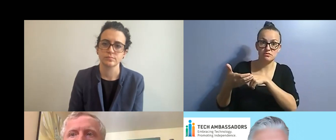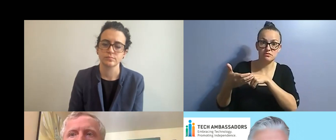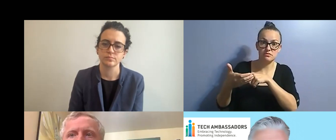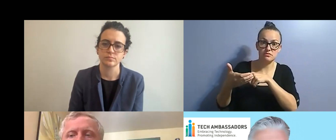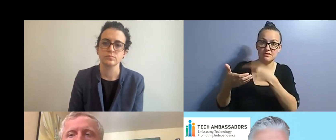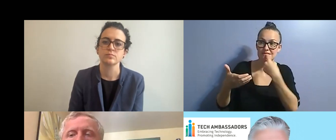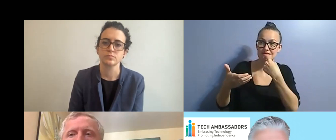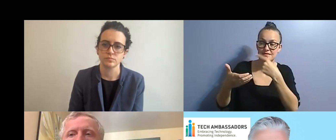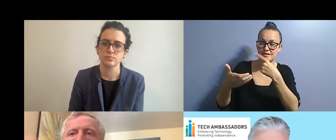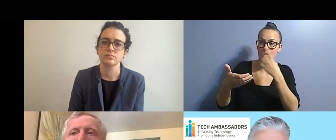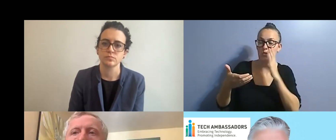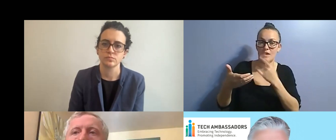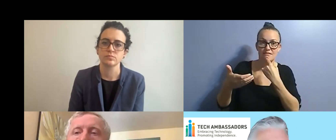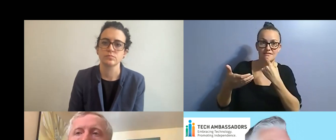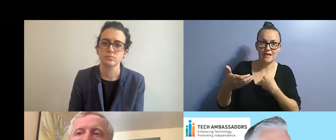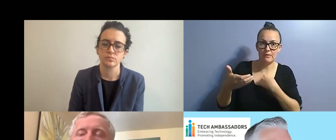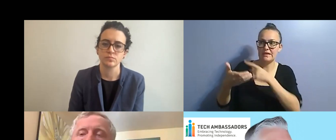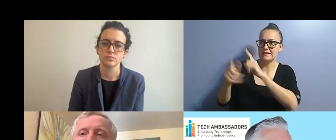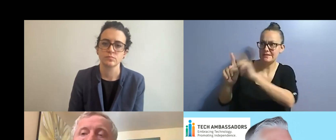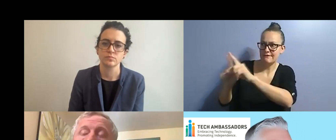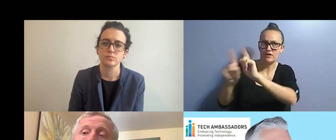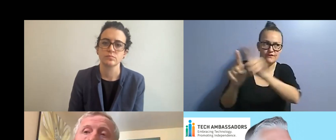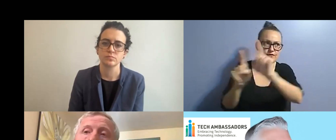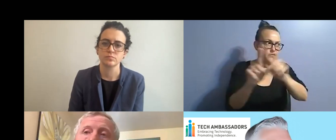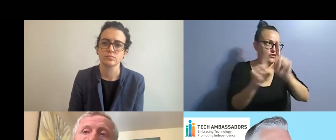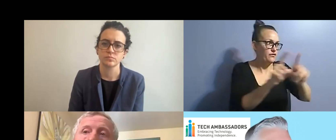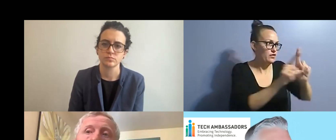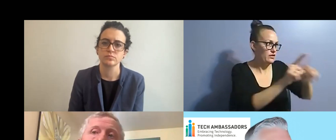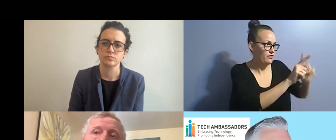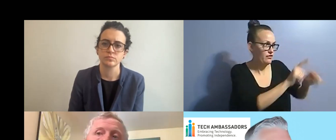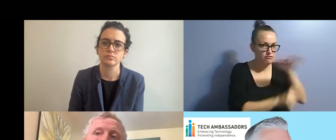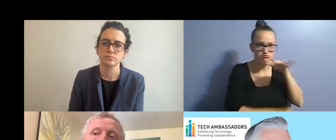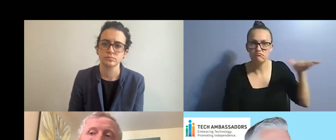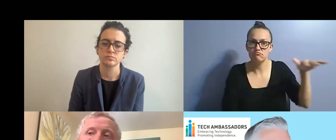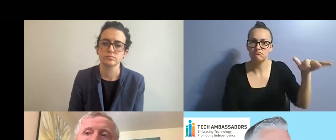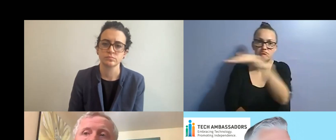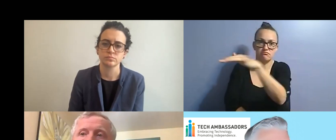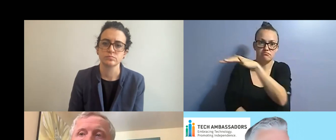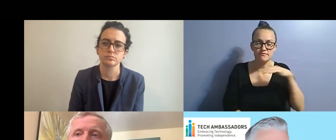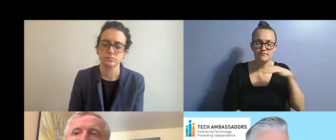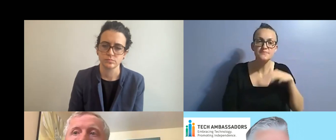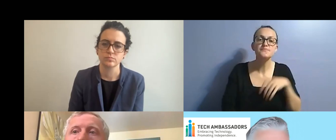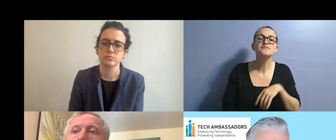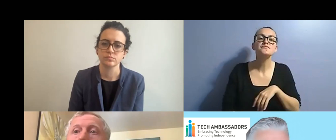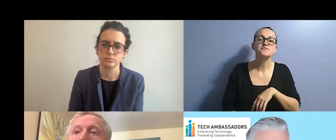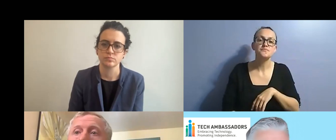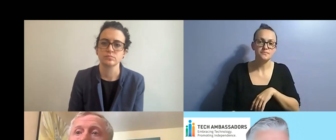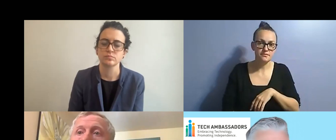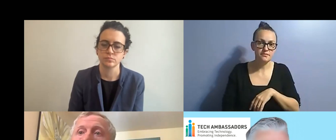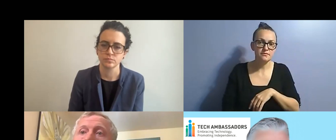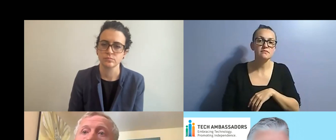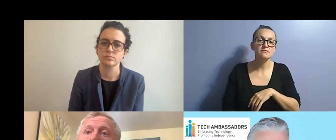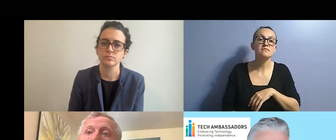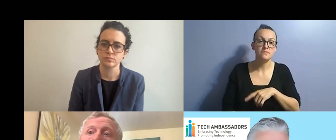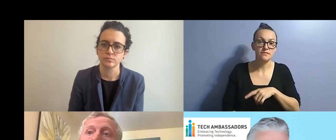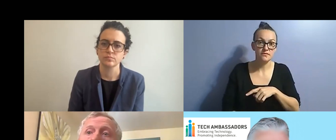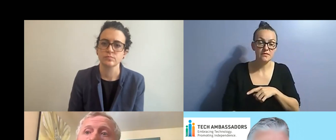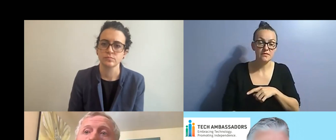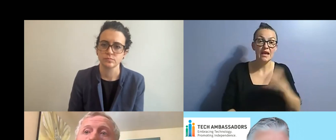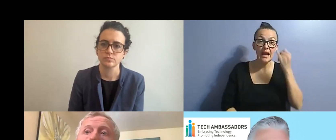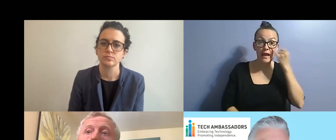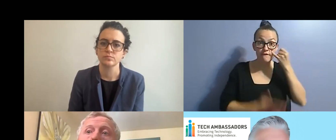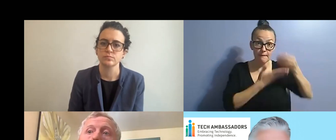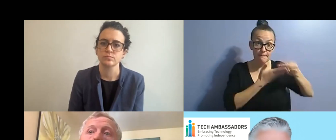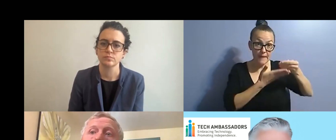tell me different things sometimes. Then it also can tell you how much money that you